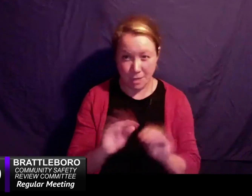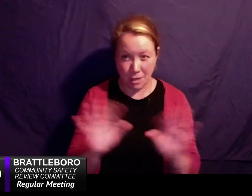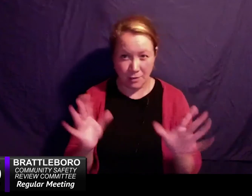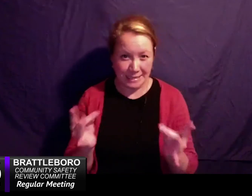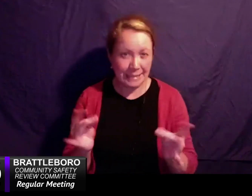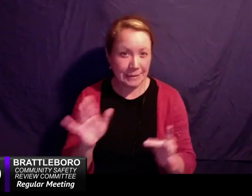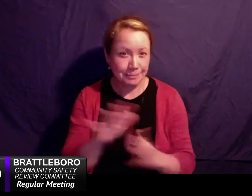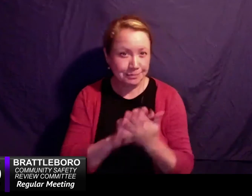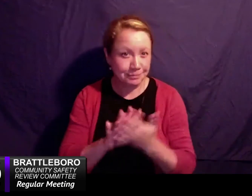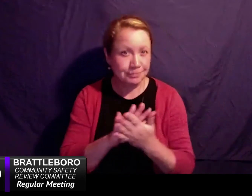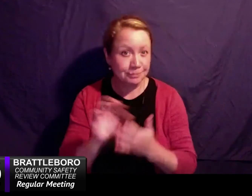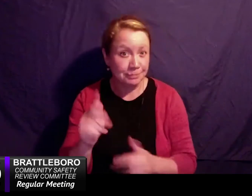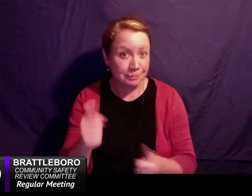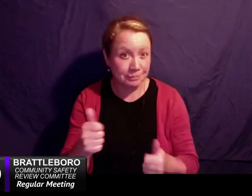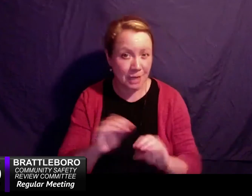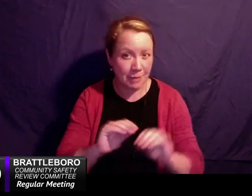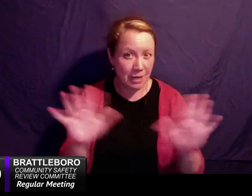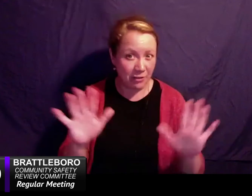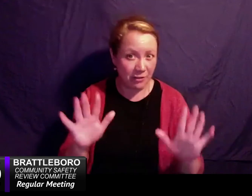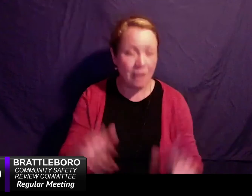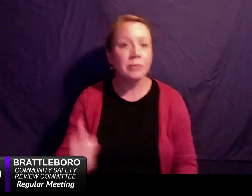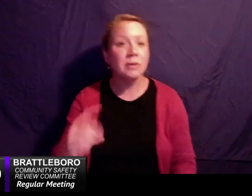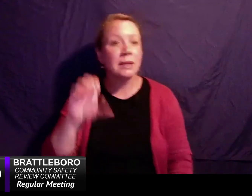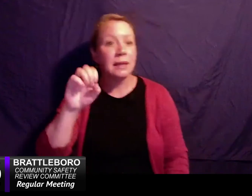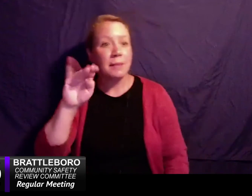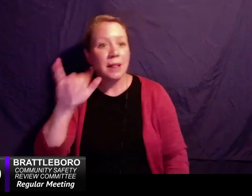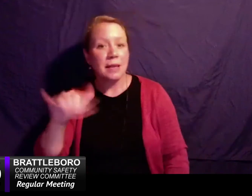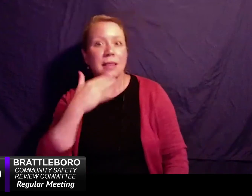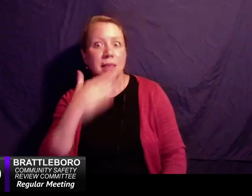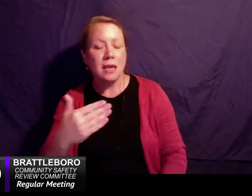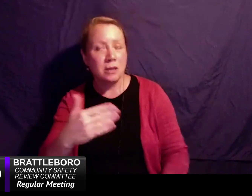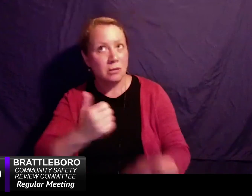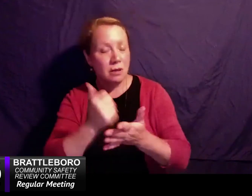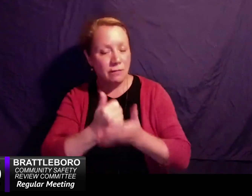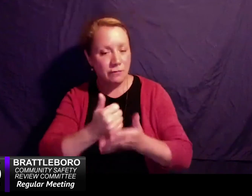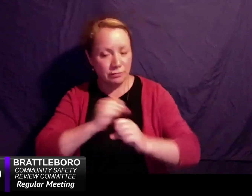Okay, thank you so much, Peter. That's super helpful.